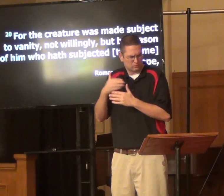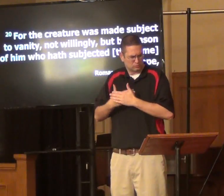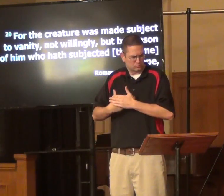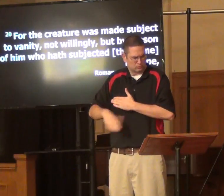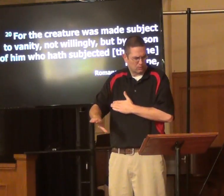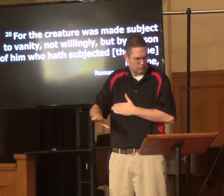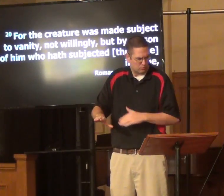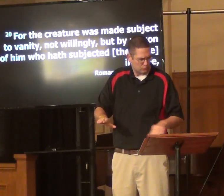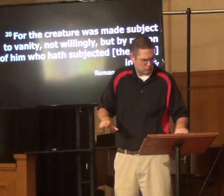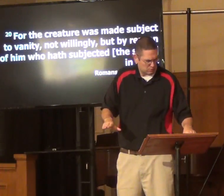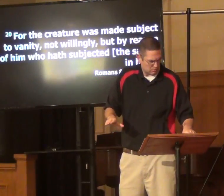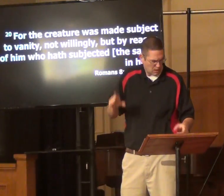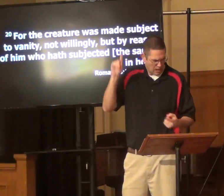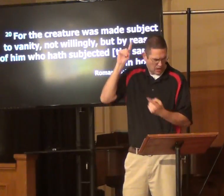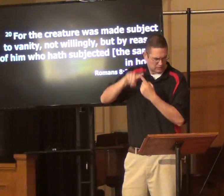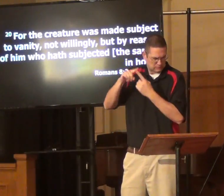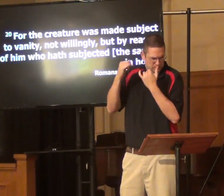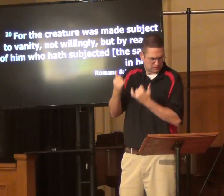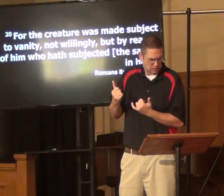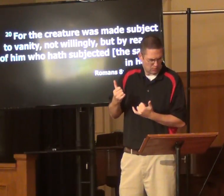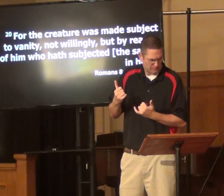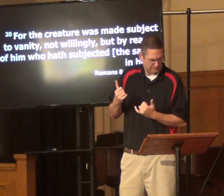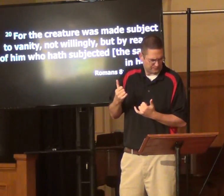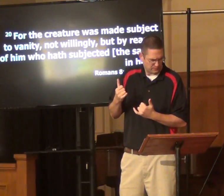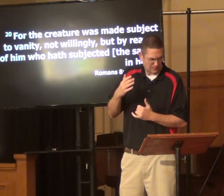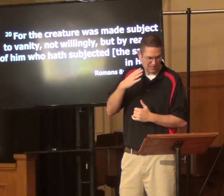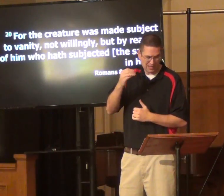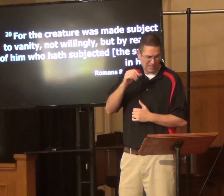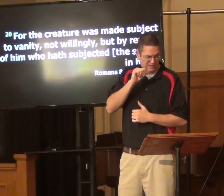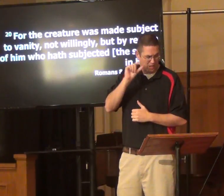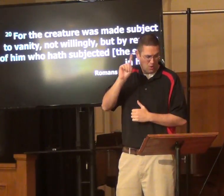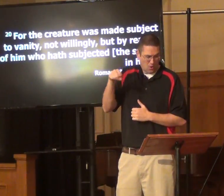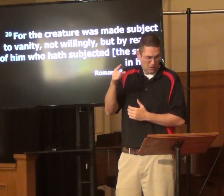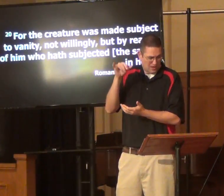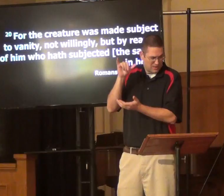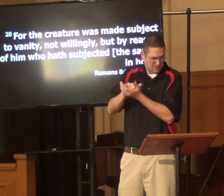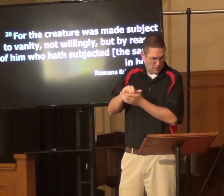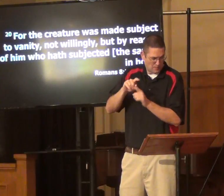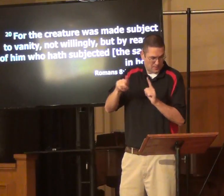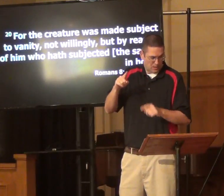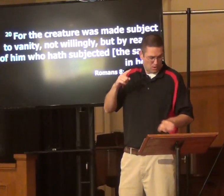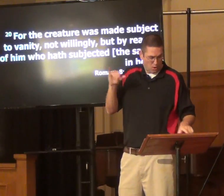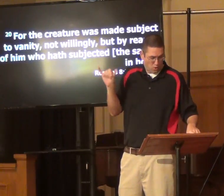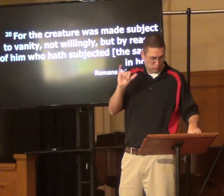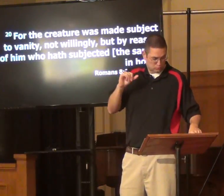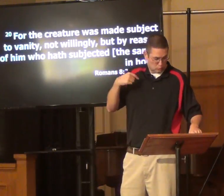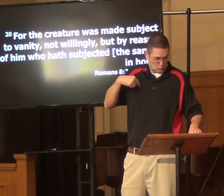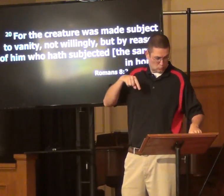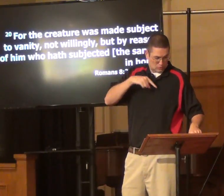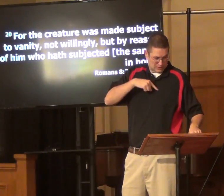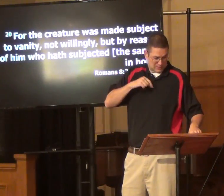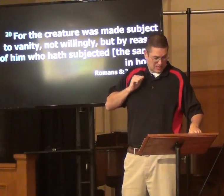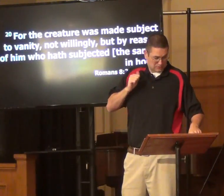and suffering the pains of childbirth until now. Not only that, but